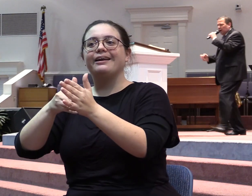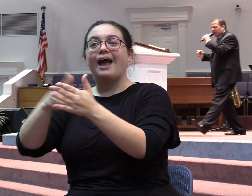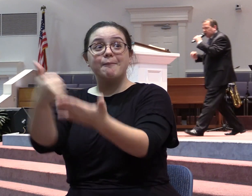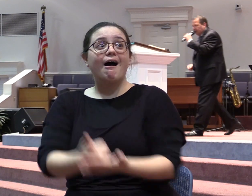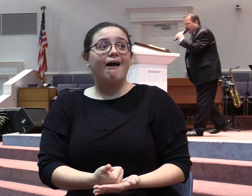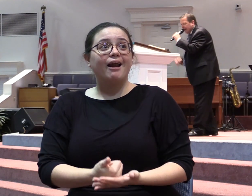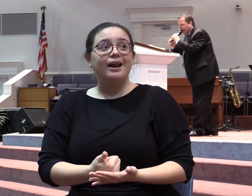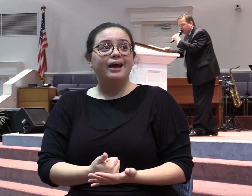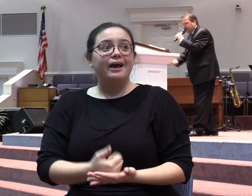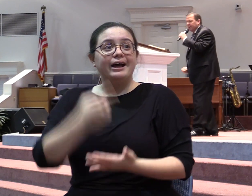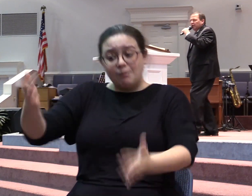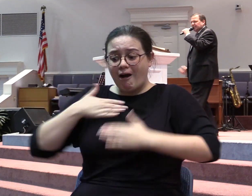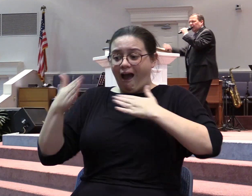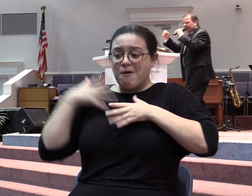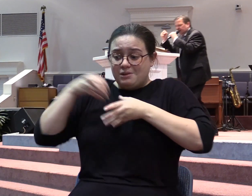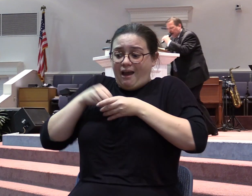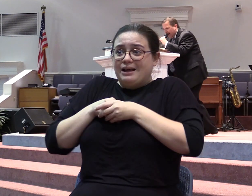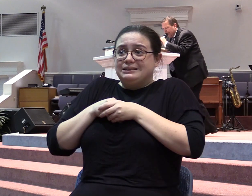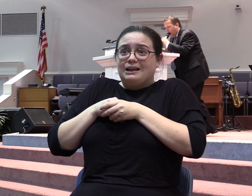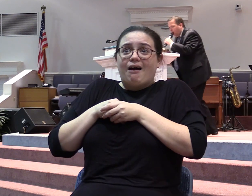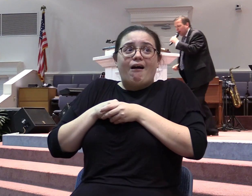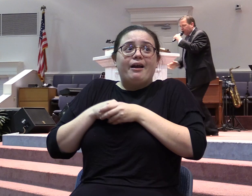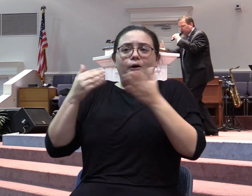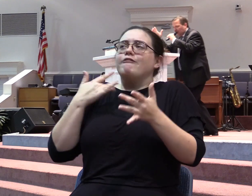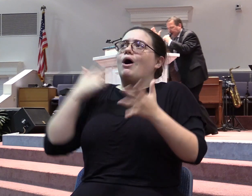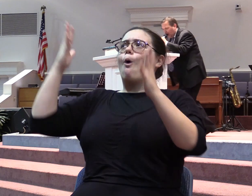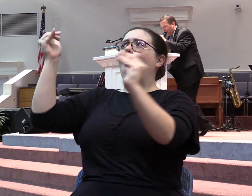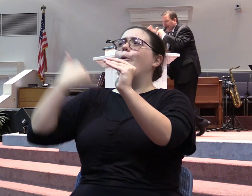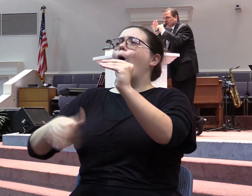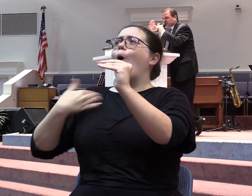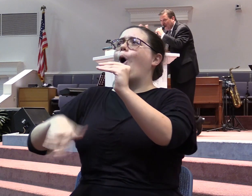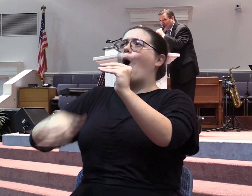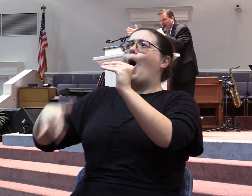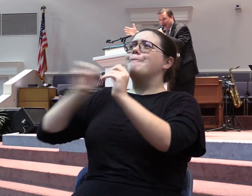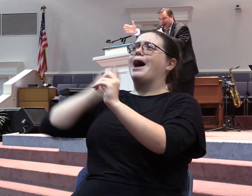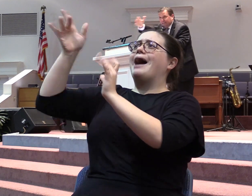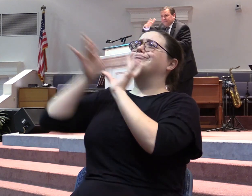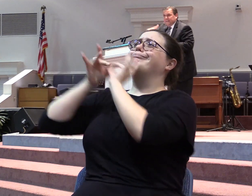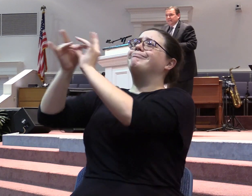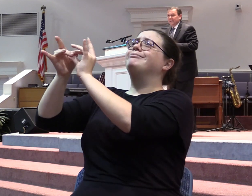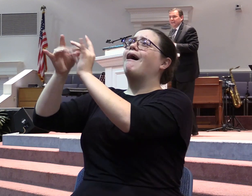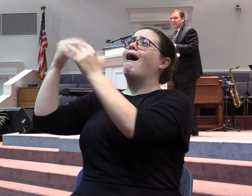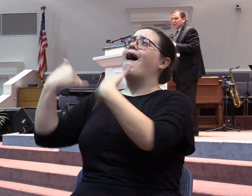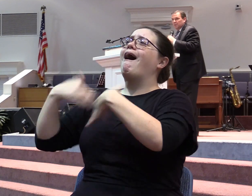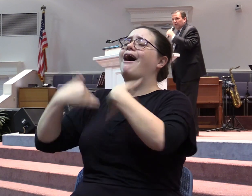Let's all make somebody happy. Let's all give somebody hope. There's a returning spirit.